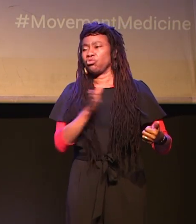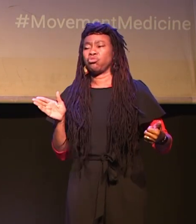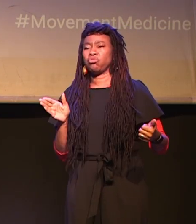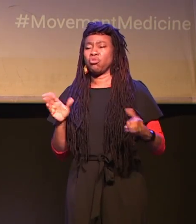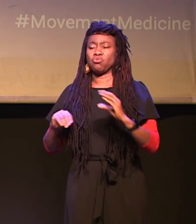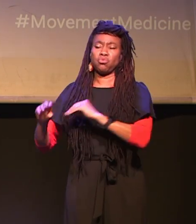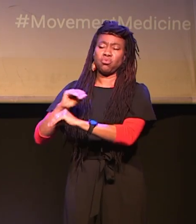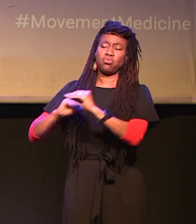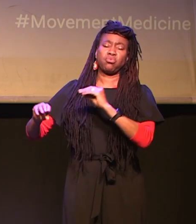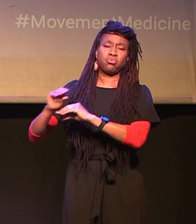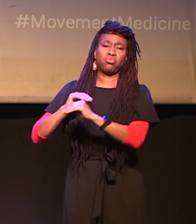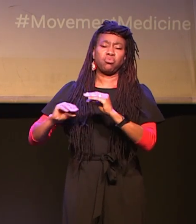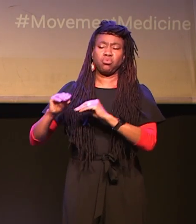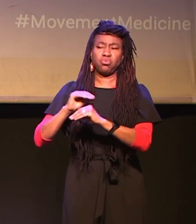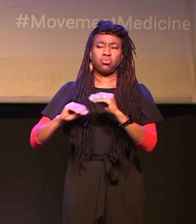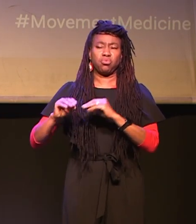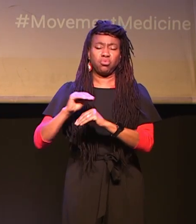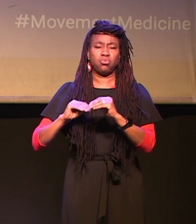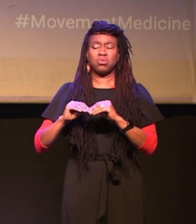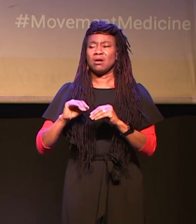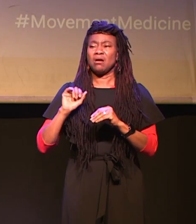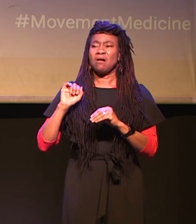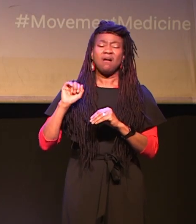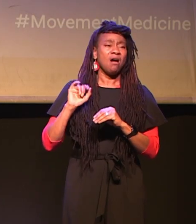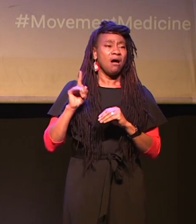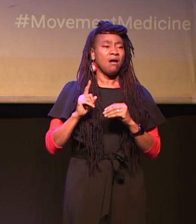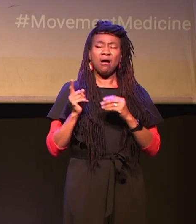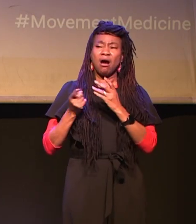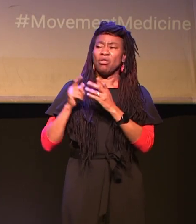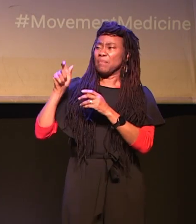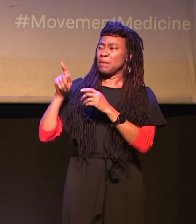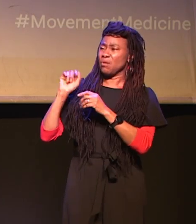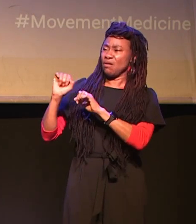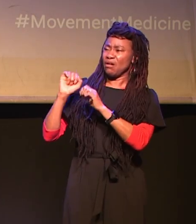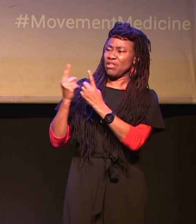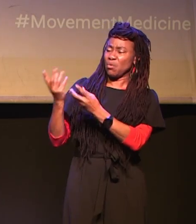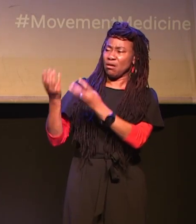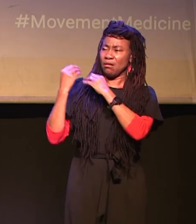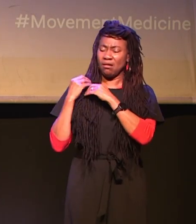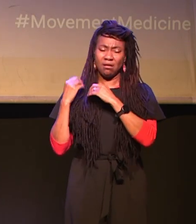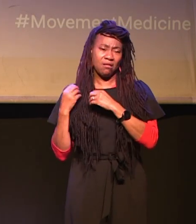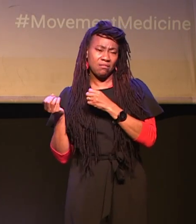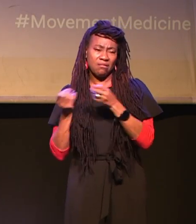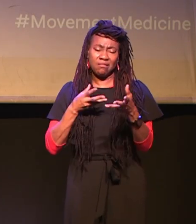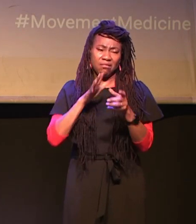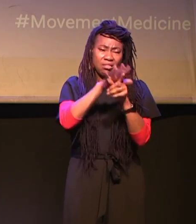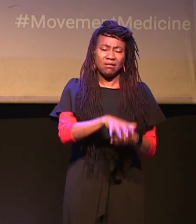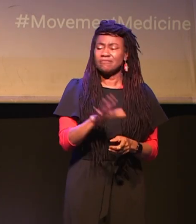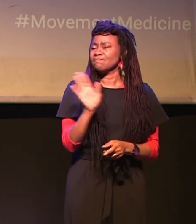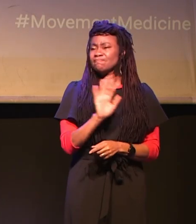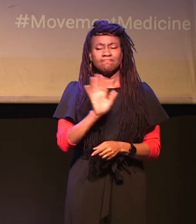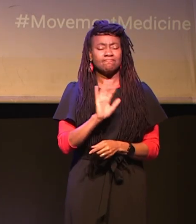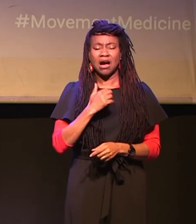the gossiping and projecting and picking up other people's battles and weaponizing, and all of that stuff becomes like rife in our